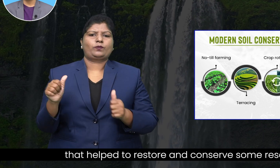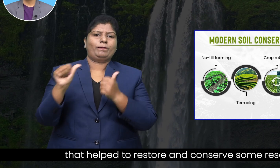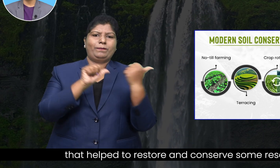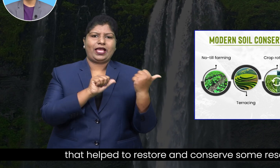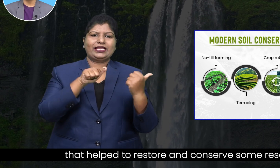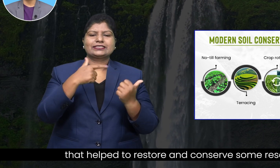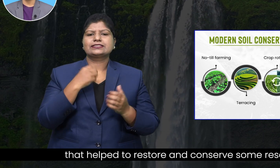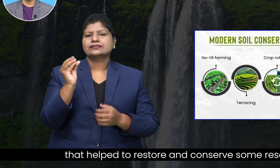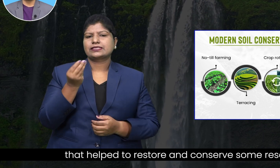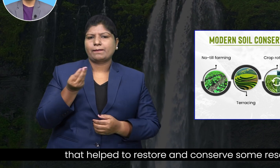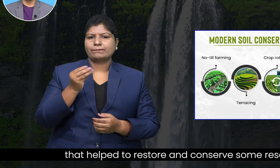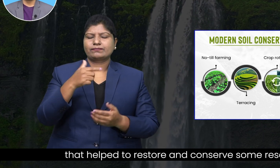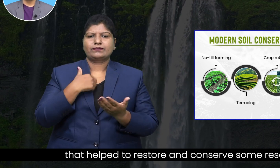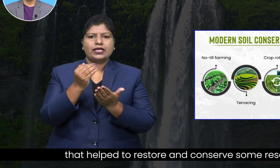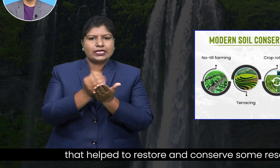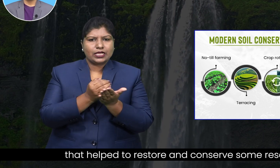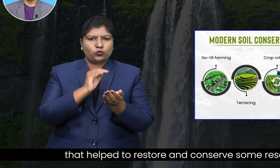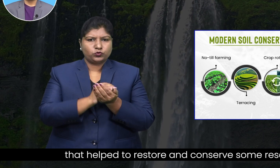conserve some resources.